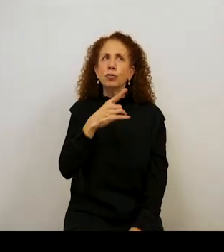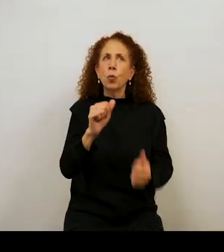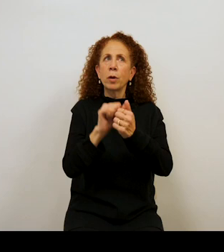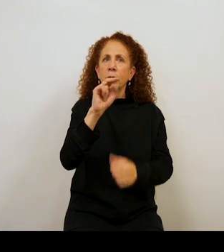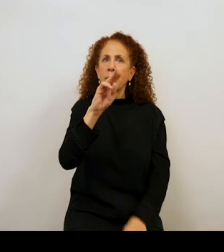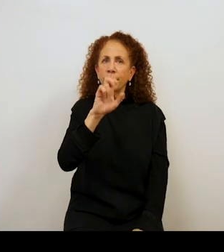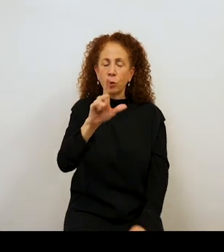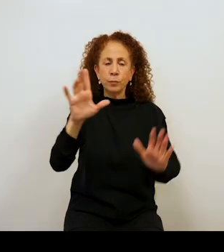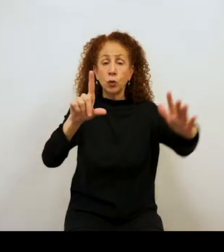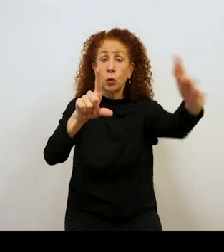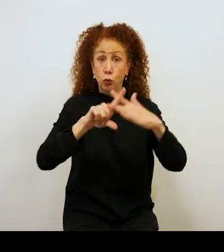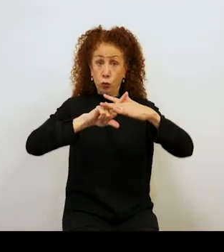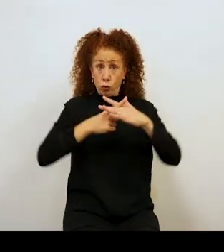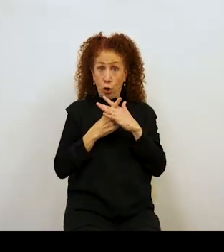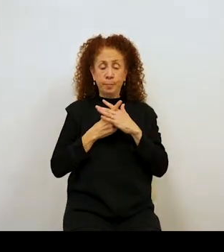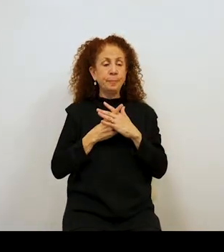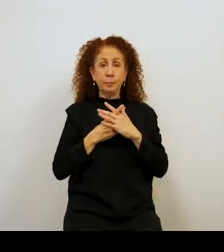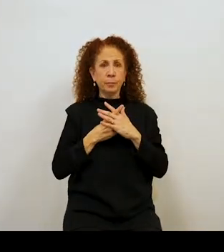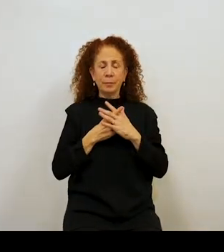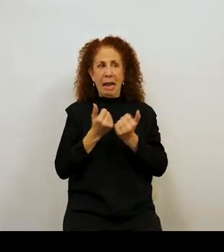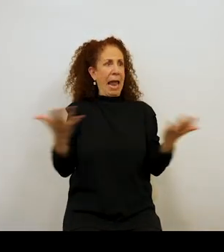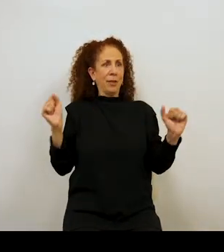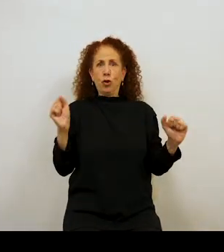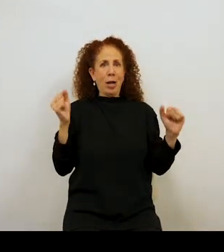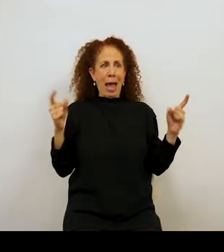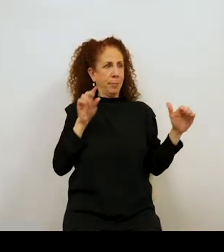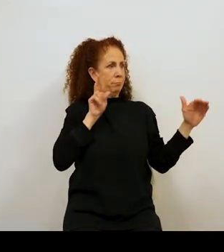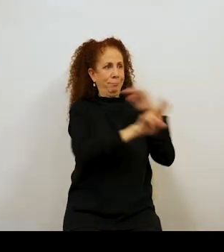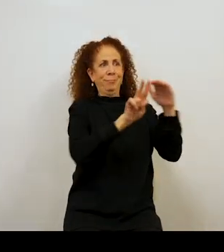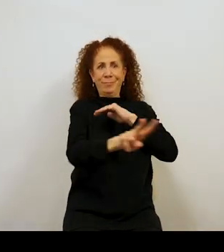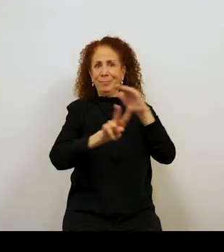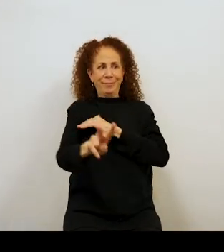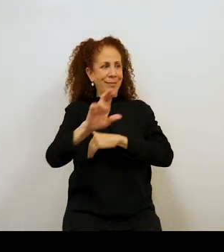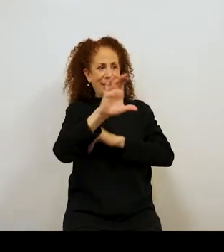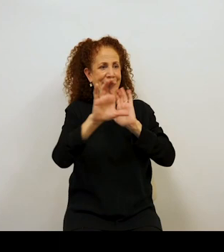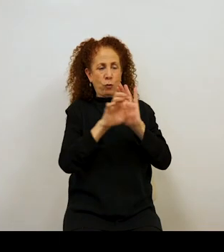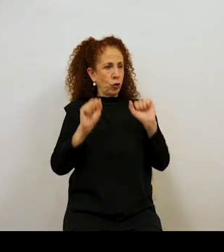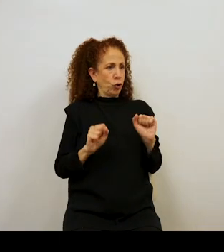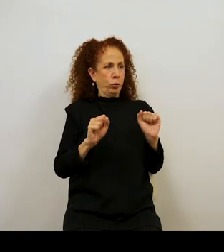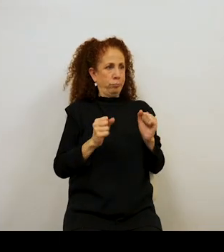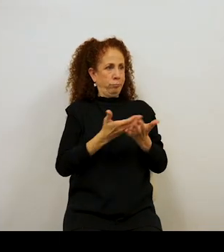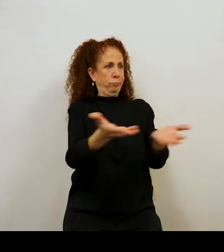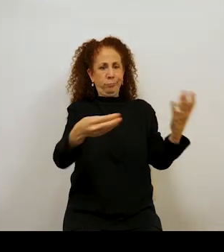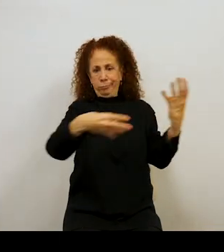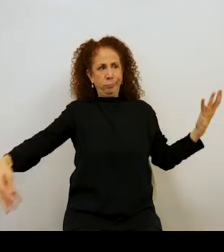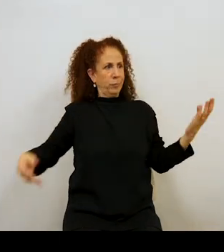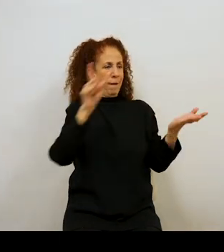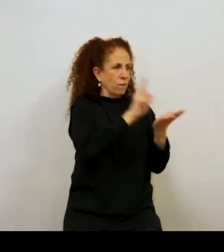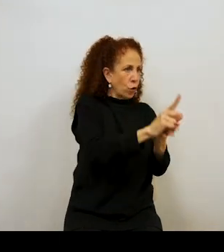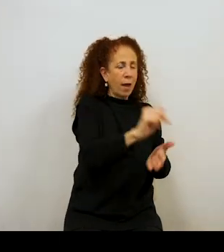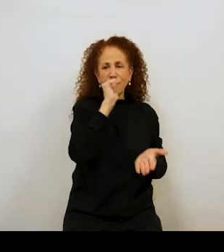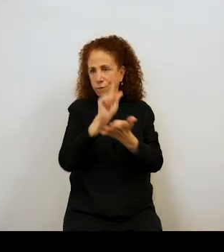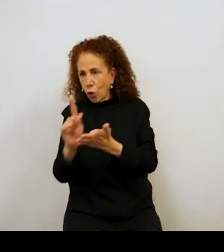is when you start off, the beginning, anything can happen. Your characters can go here, they can go there. They can fall in love, they can not fall in love, they can